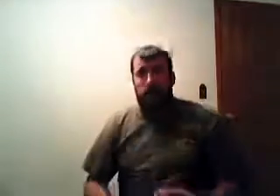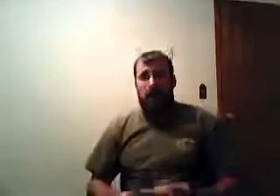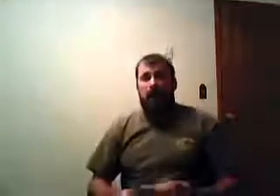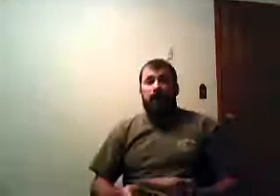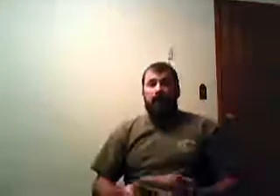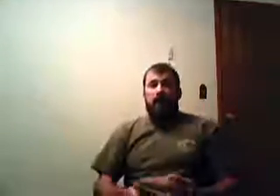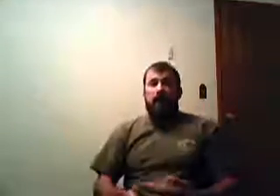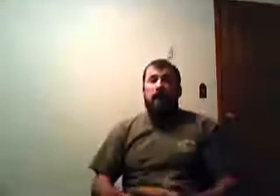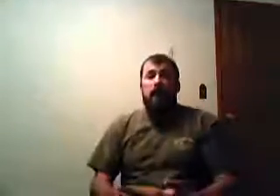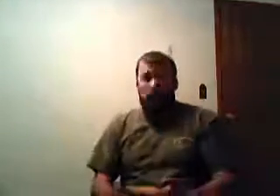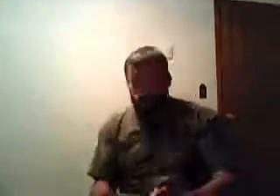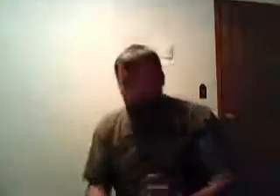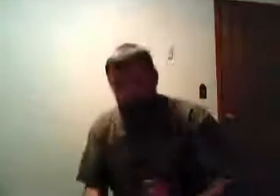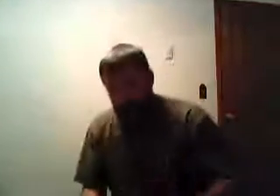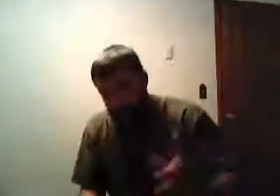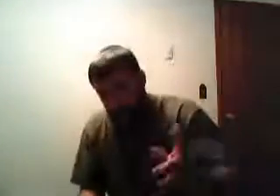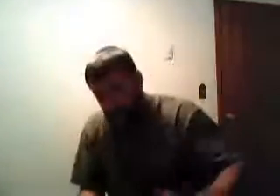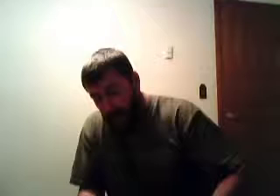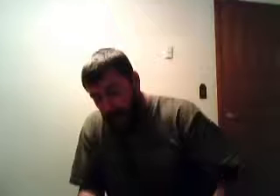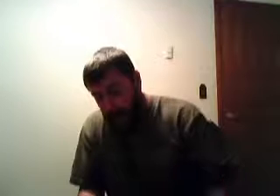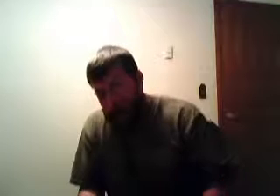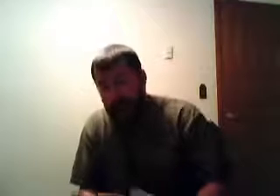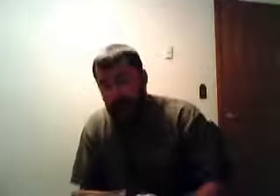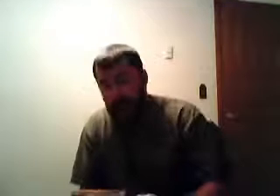Now, I'll get on it in a minute. Let me finish this up. I'm about to run out of time again.